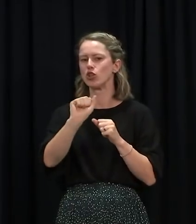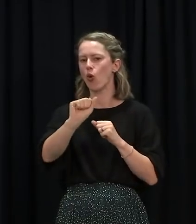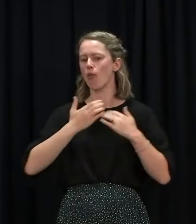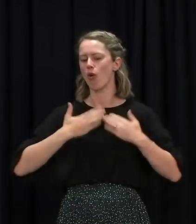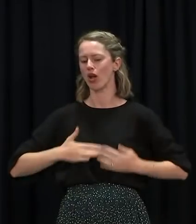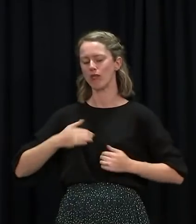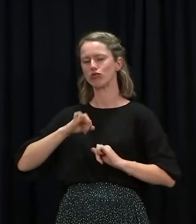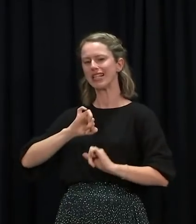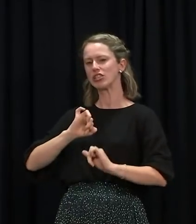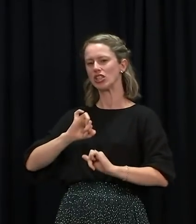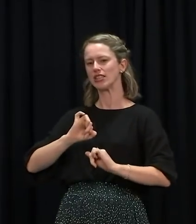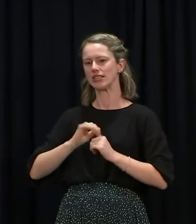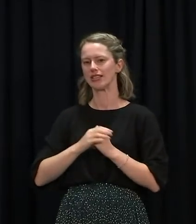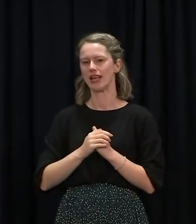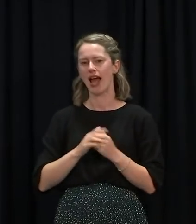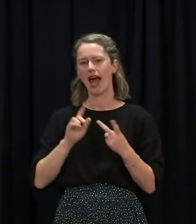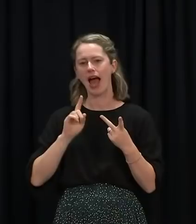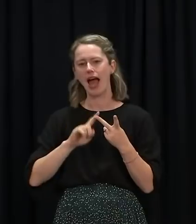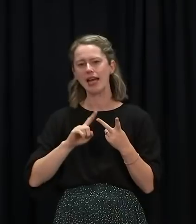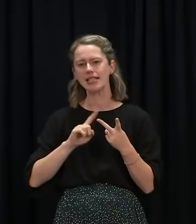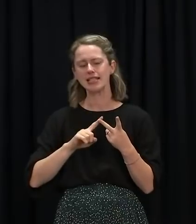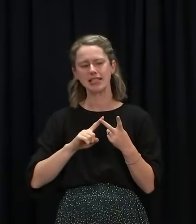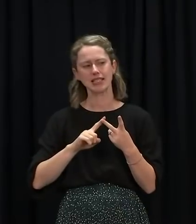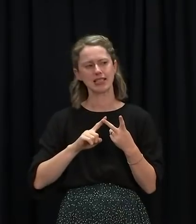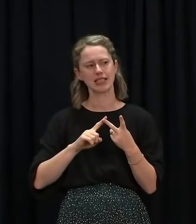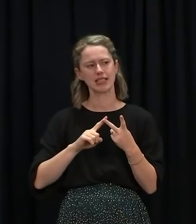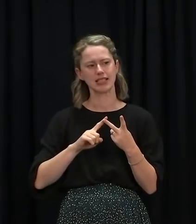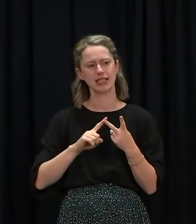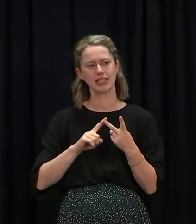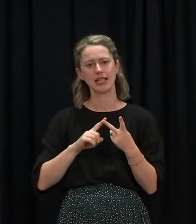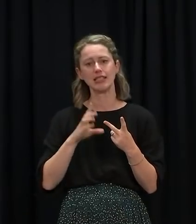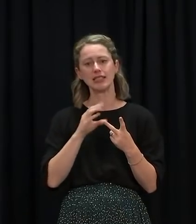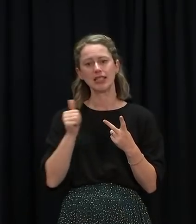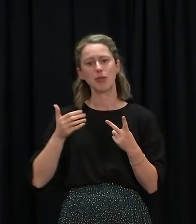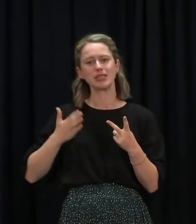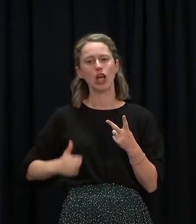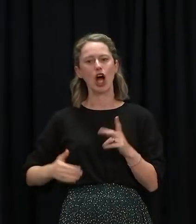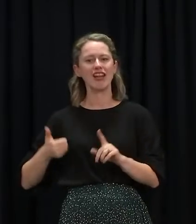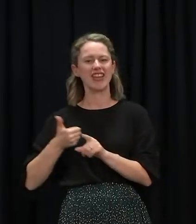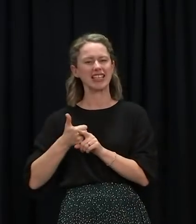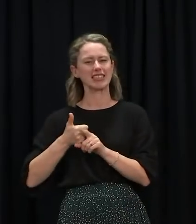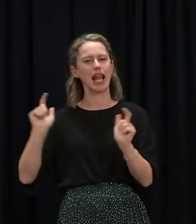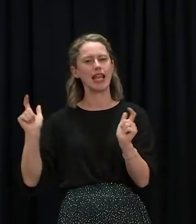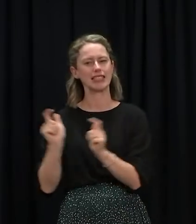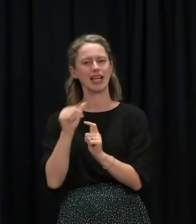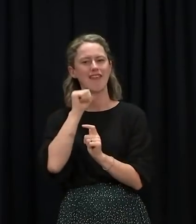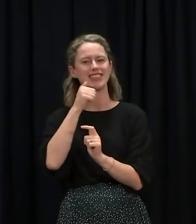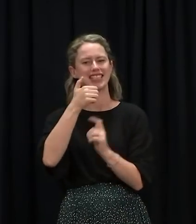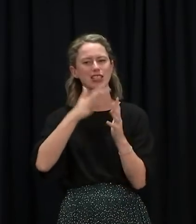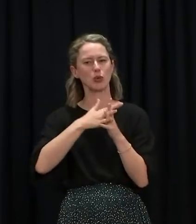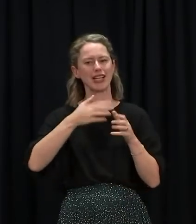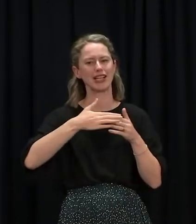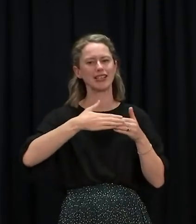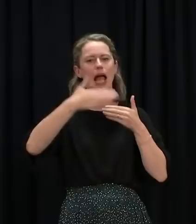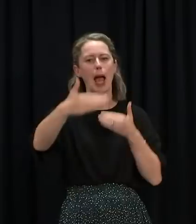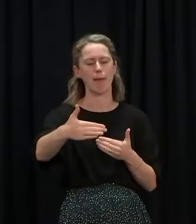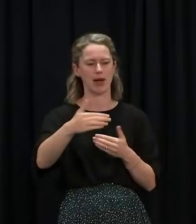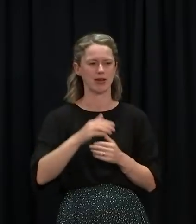response and also reduce the likelihood of some of the side effects. So that's what our advice remains at. Jane. As long as